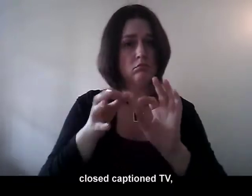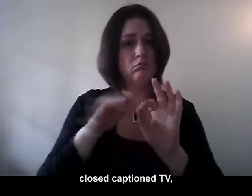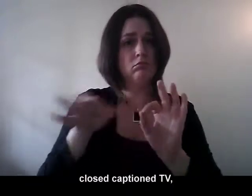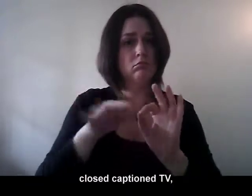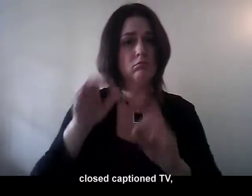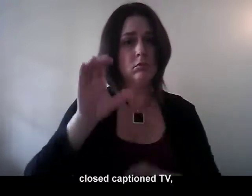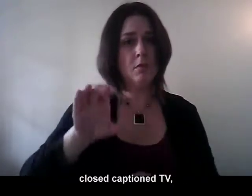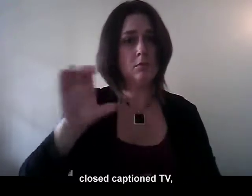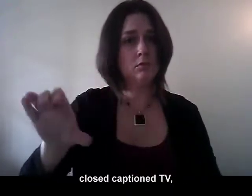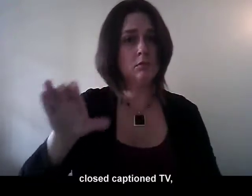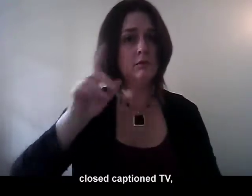closed caption TV,